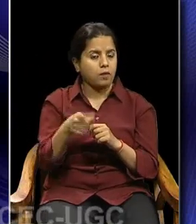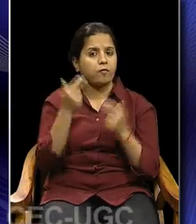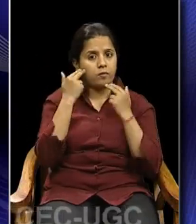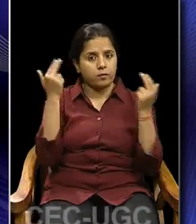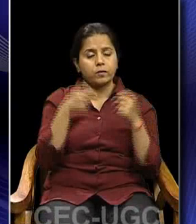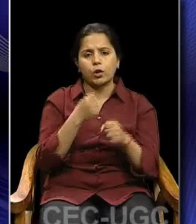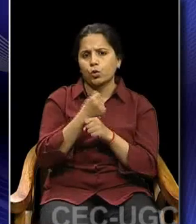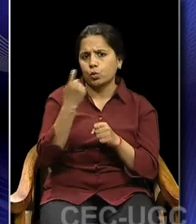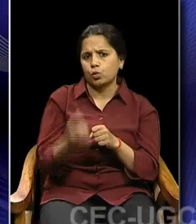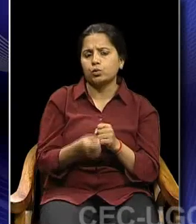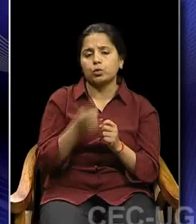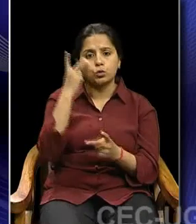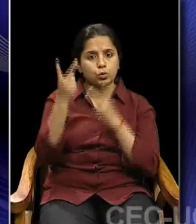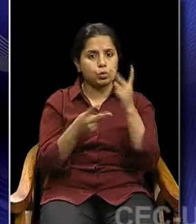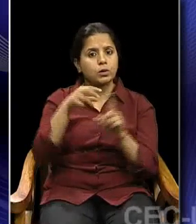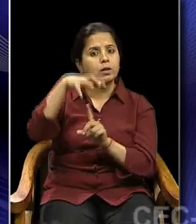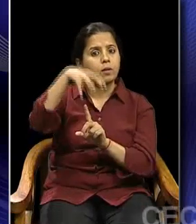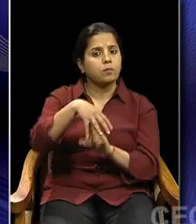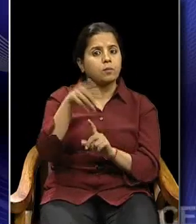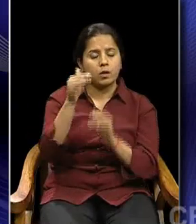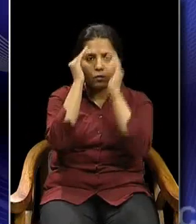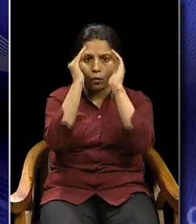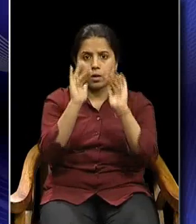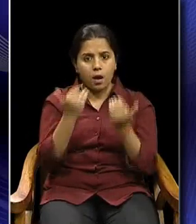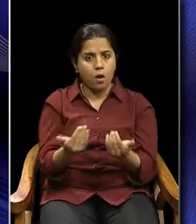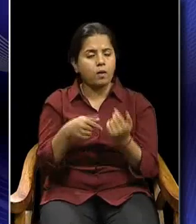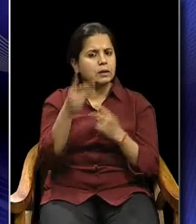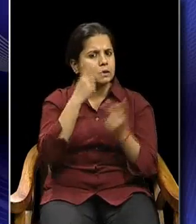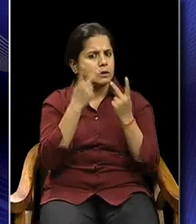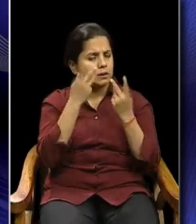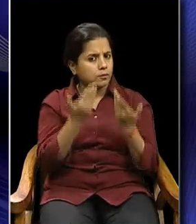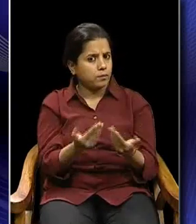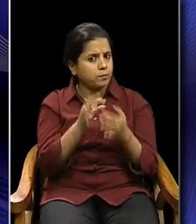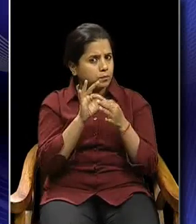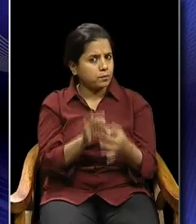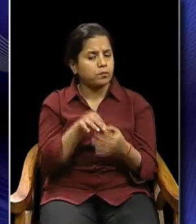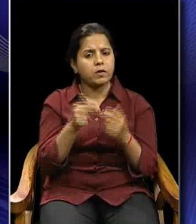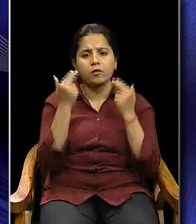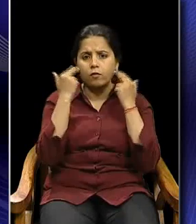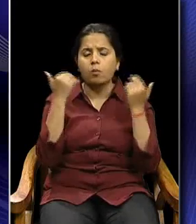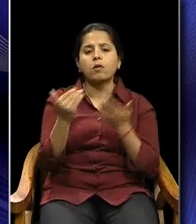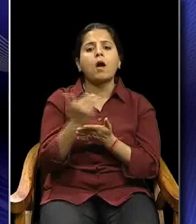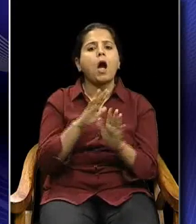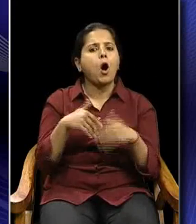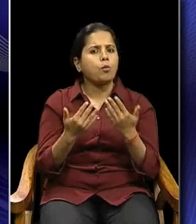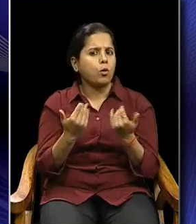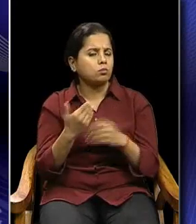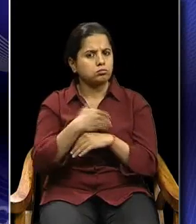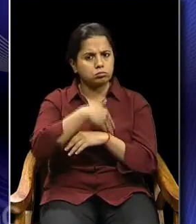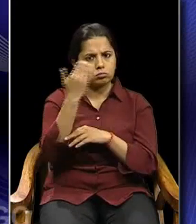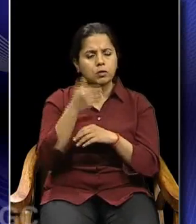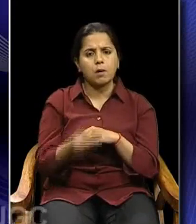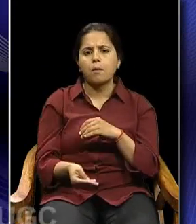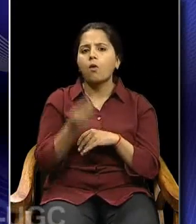So Gujarat Tourism Department is paying special attention to explore this popular event and make it